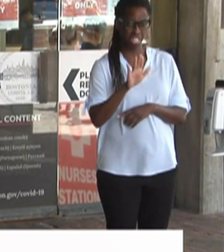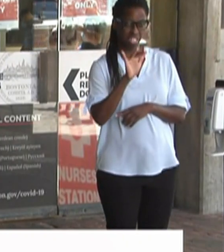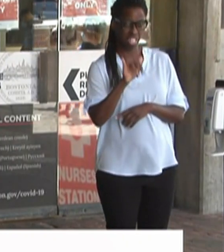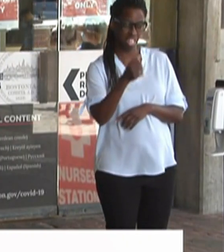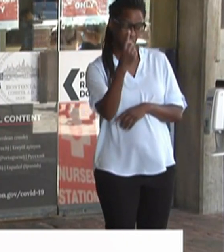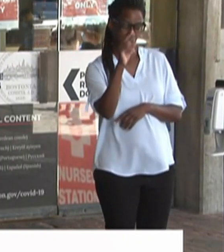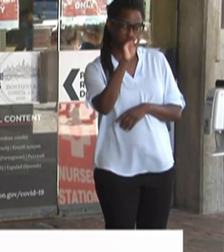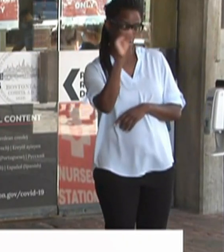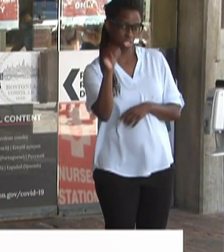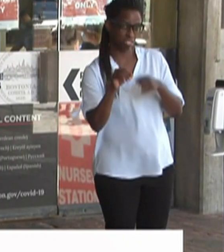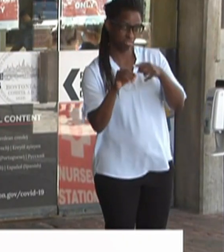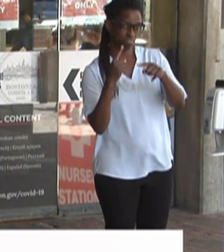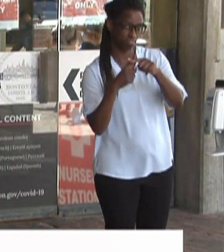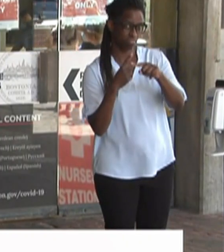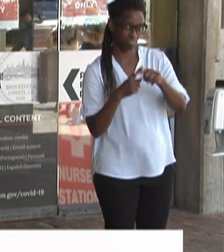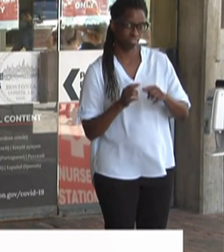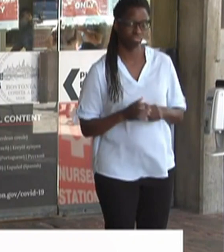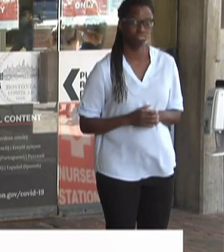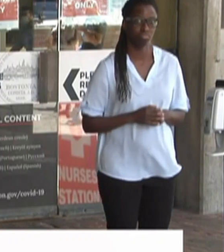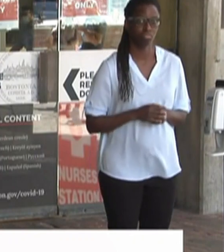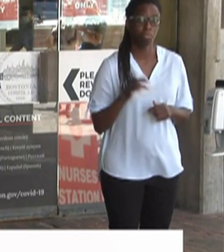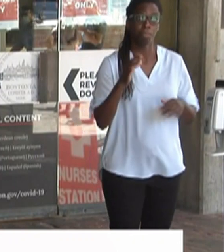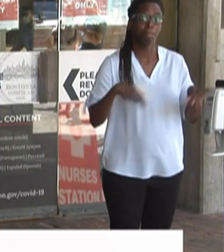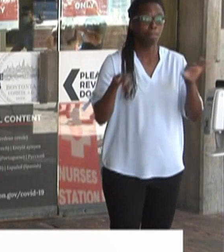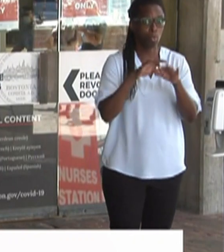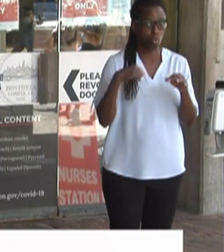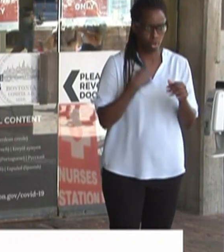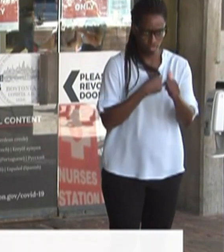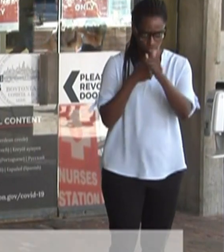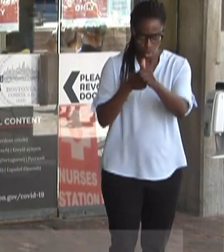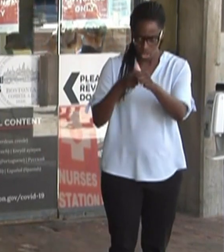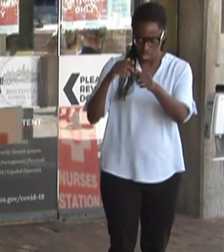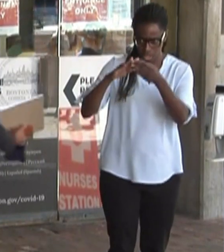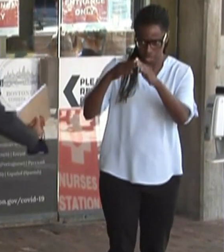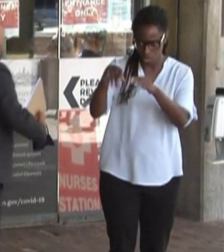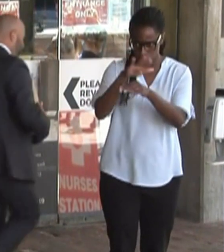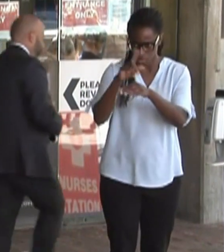East Boston that we try to follow those restrictions and guidelines.